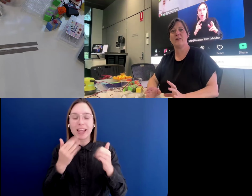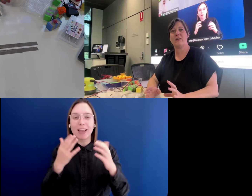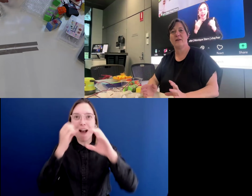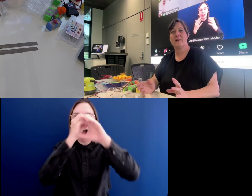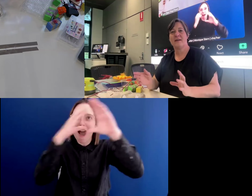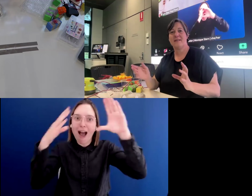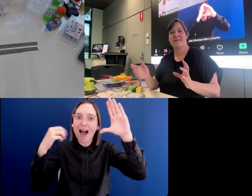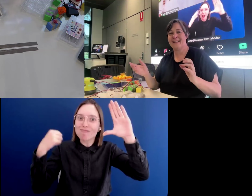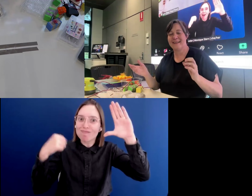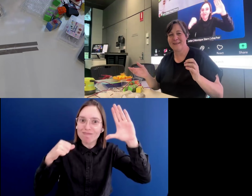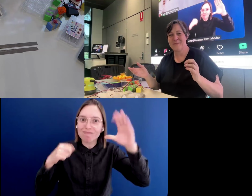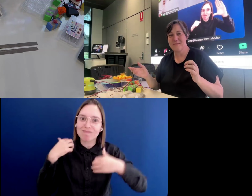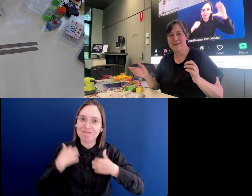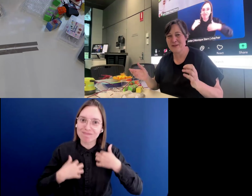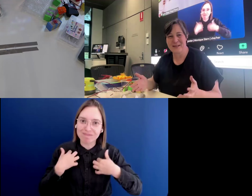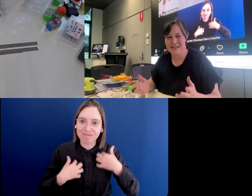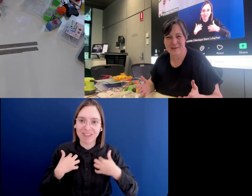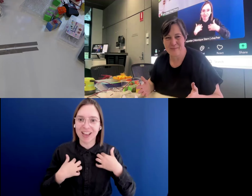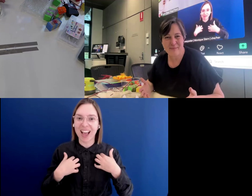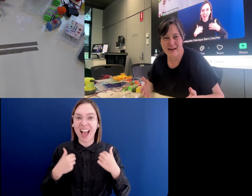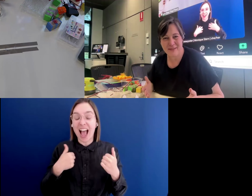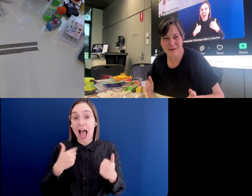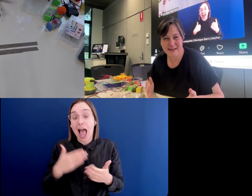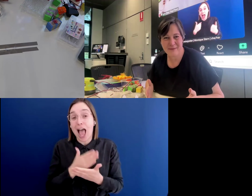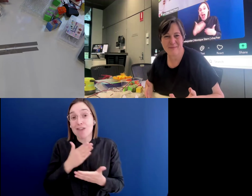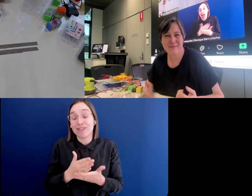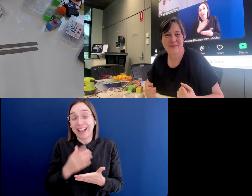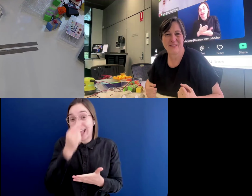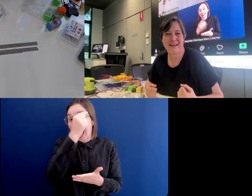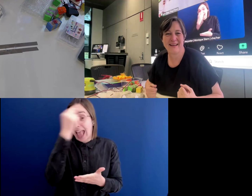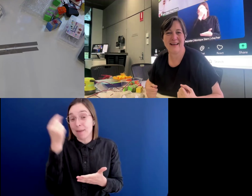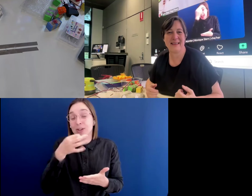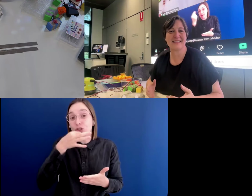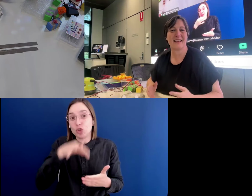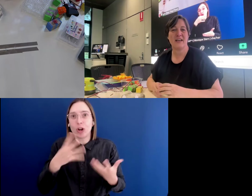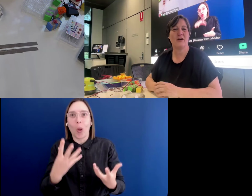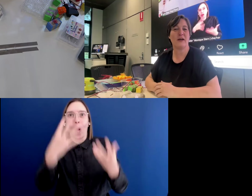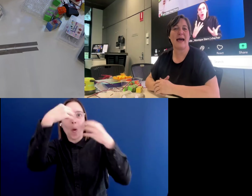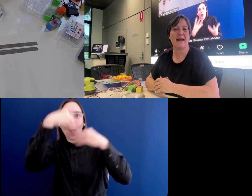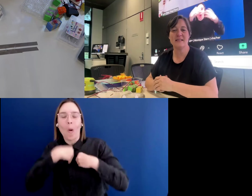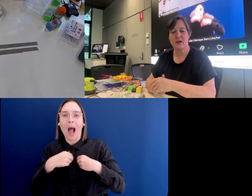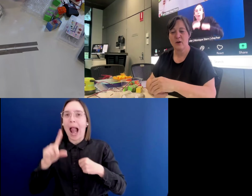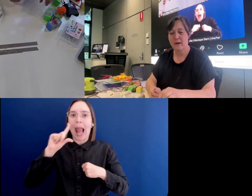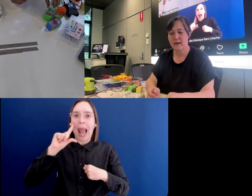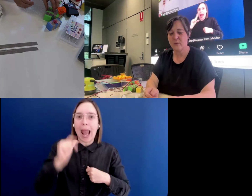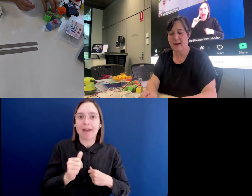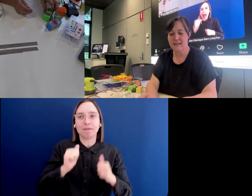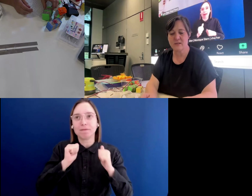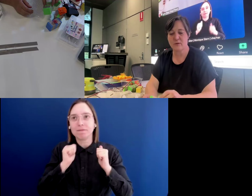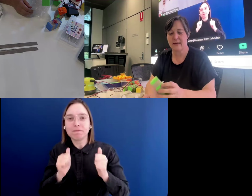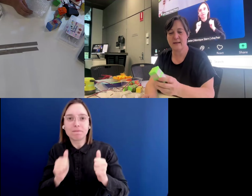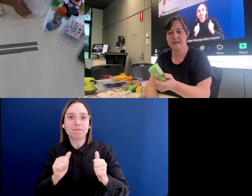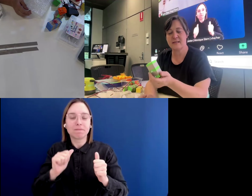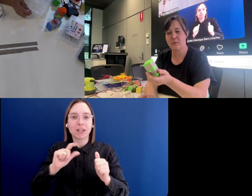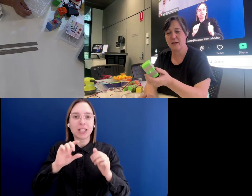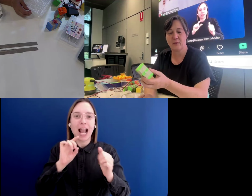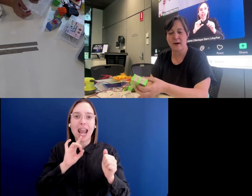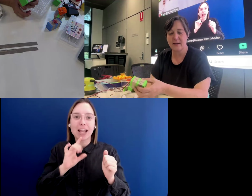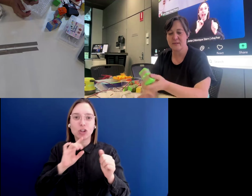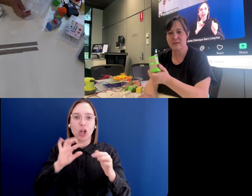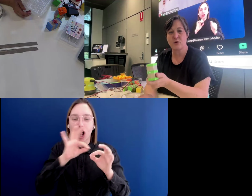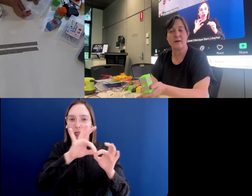to go, like, circuits is the best part of the curriculum, right? And that, you know, and we're going to write a story.